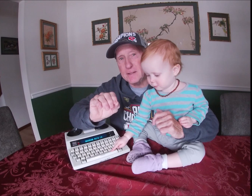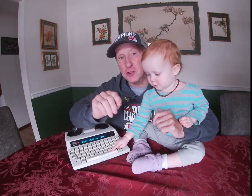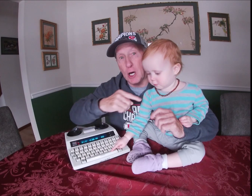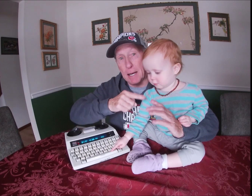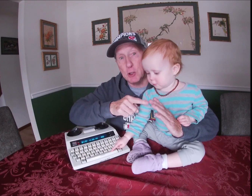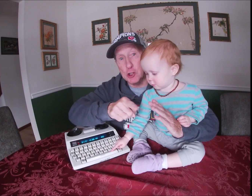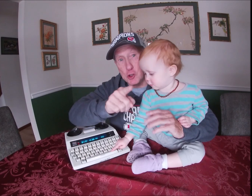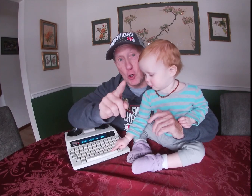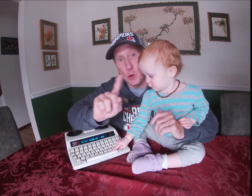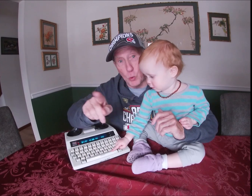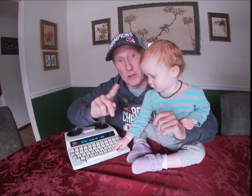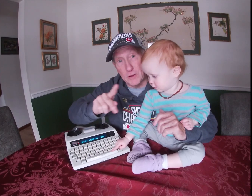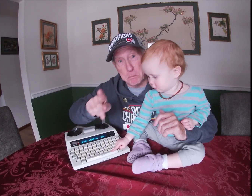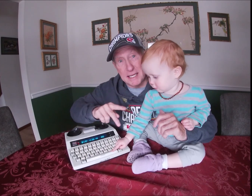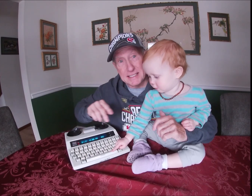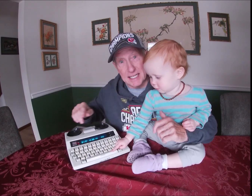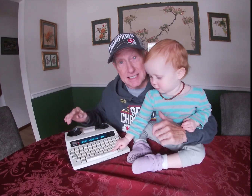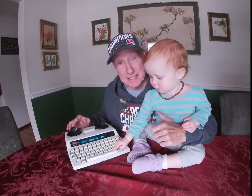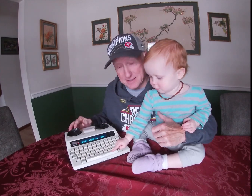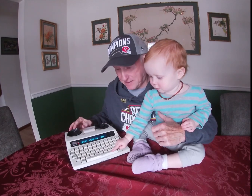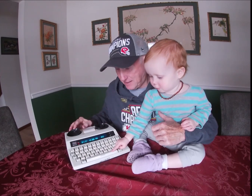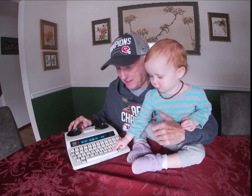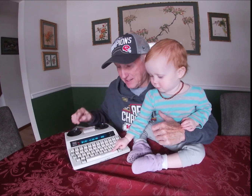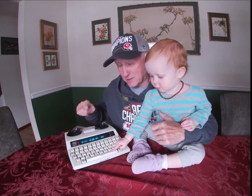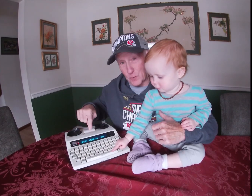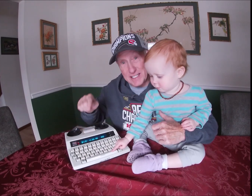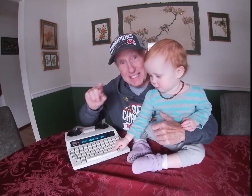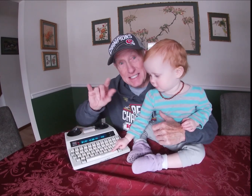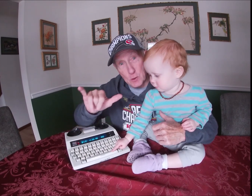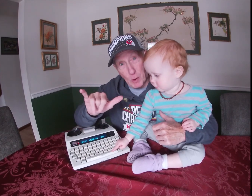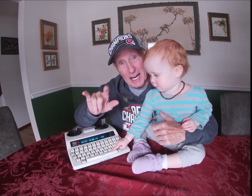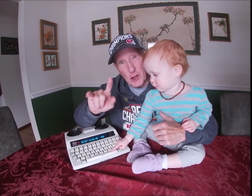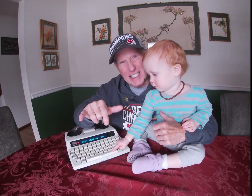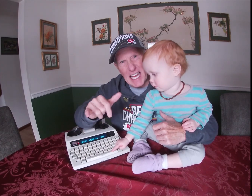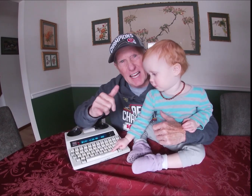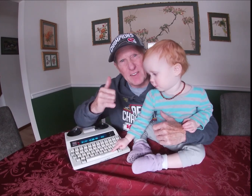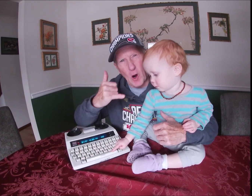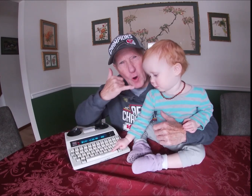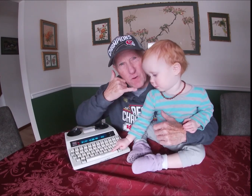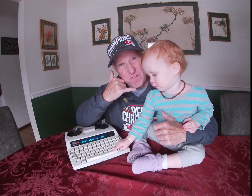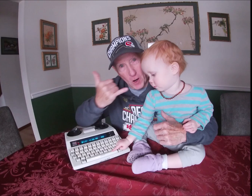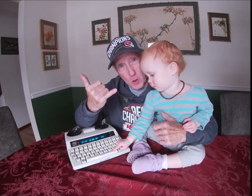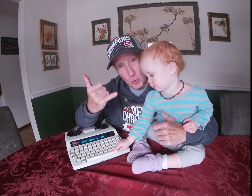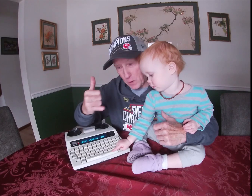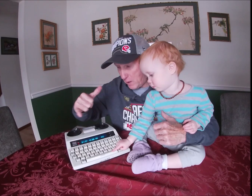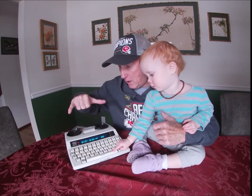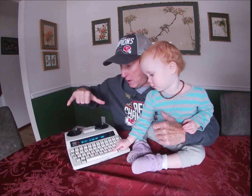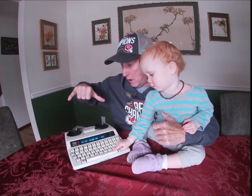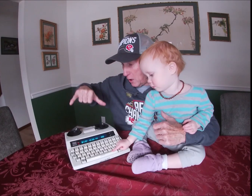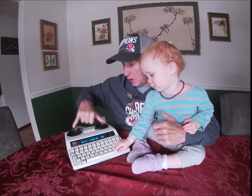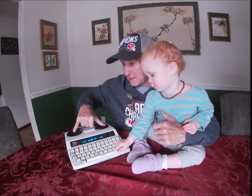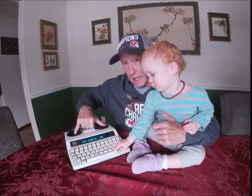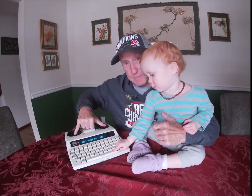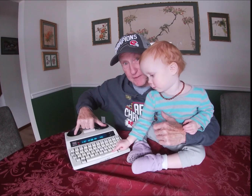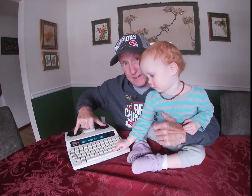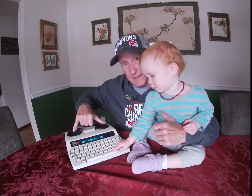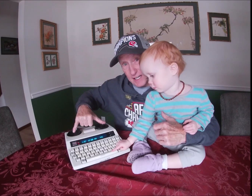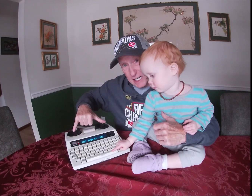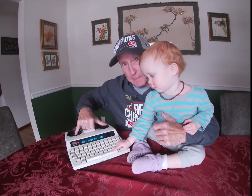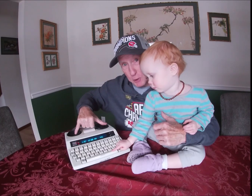So I'm going to show you where the plate is. So this TTY, you have to have the old phone on top of the